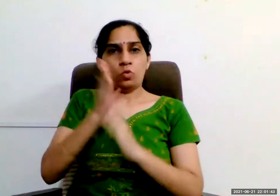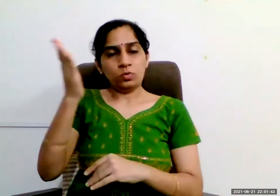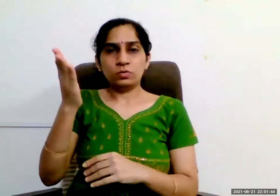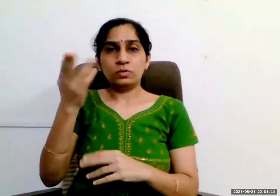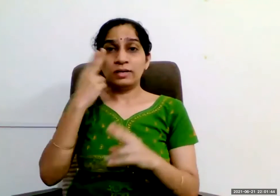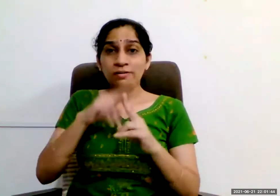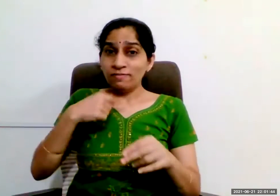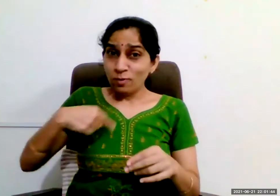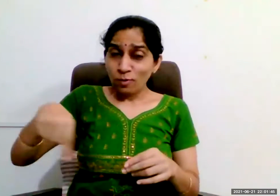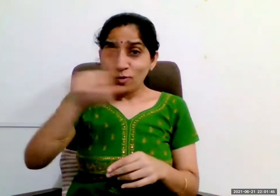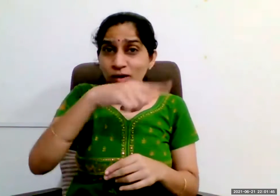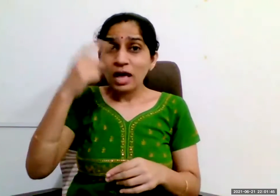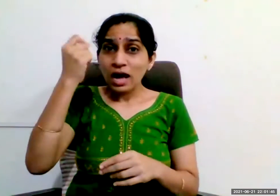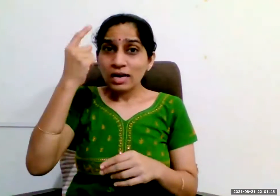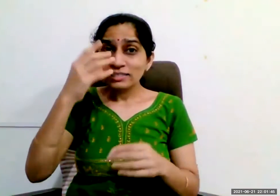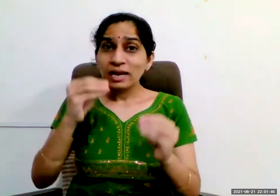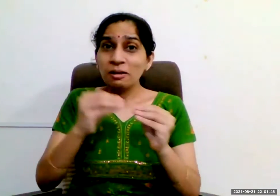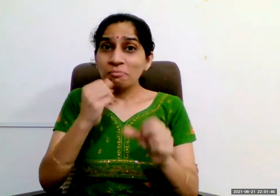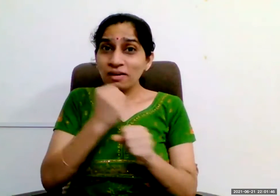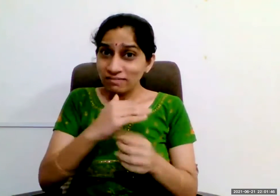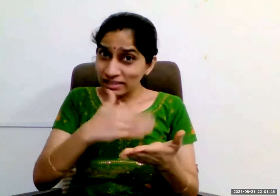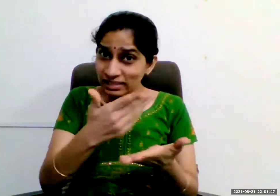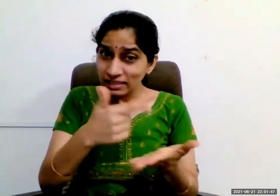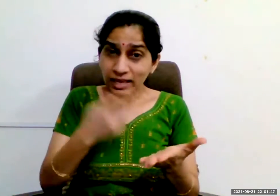Bhagavad Gita, we receive Krishna's attention.